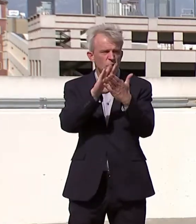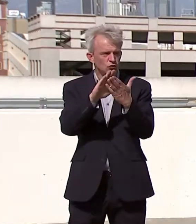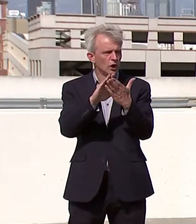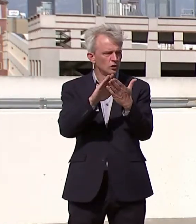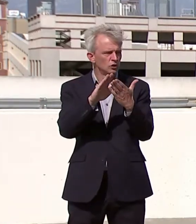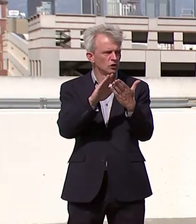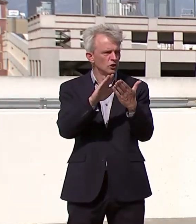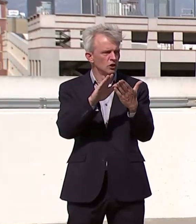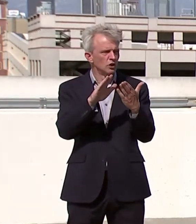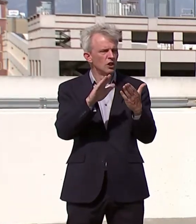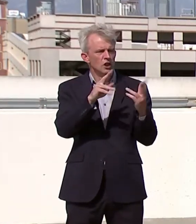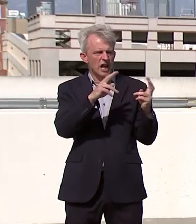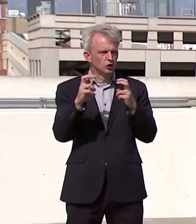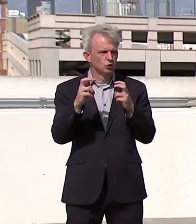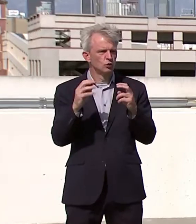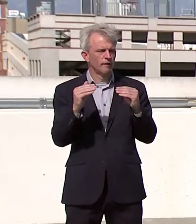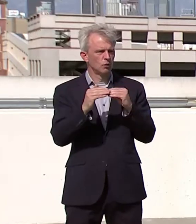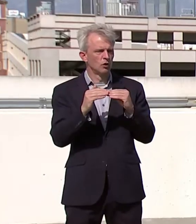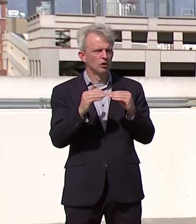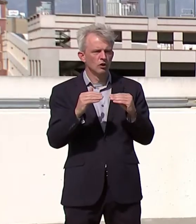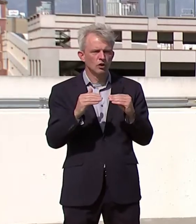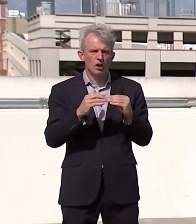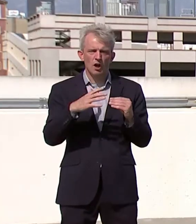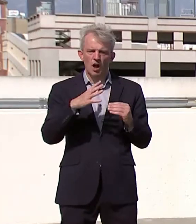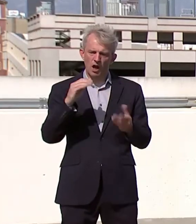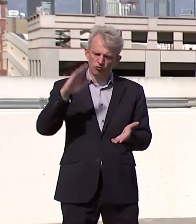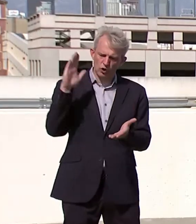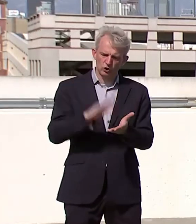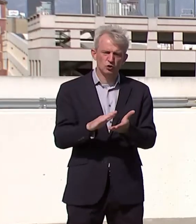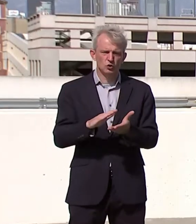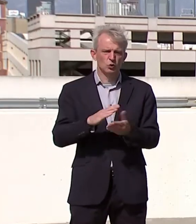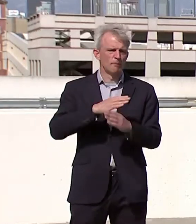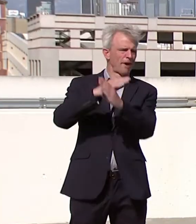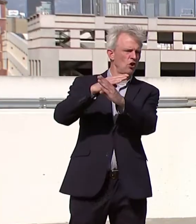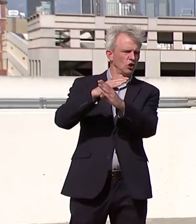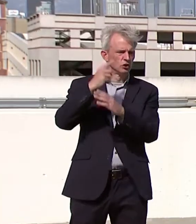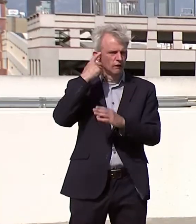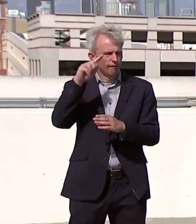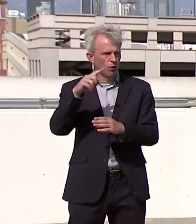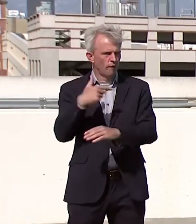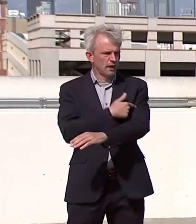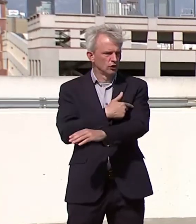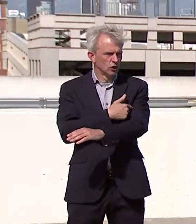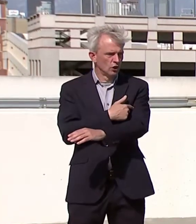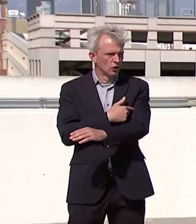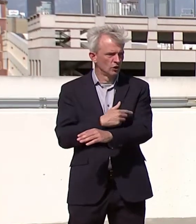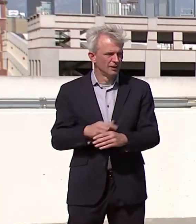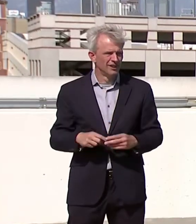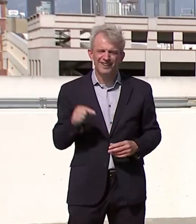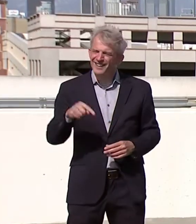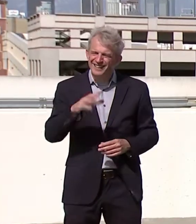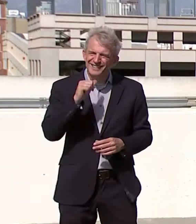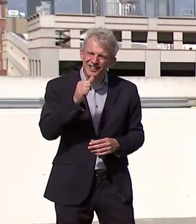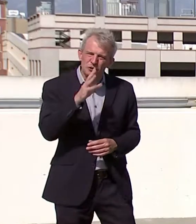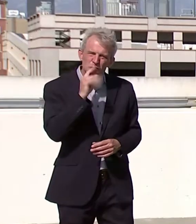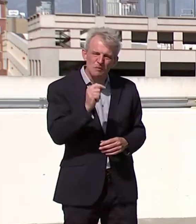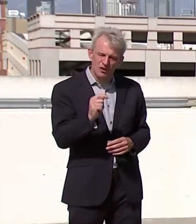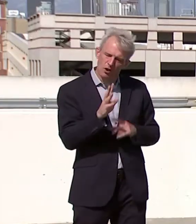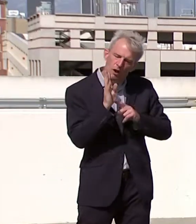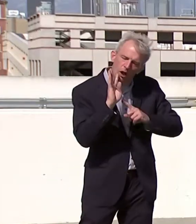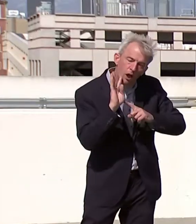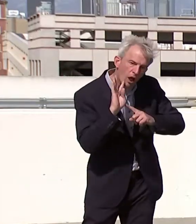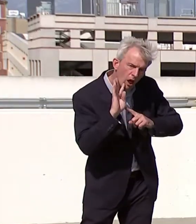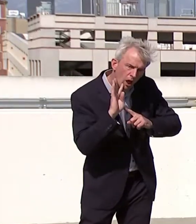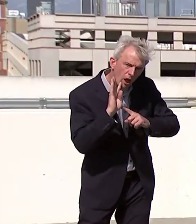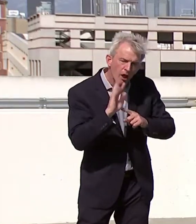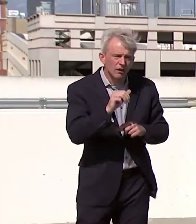equity and considerations for reducing barriers to vaccination. And this is not about talk. It's about making